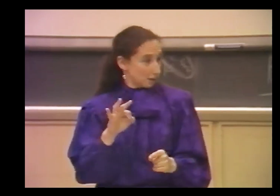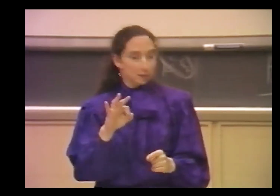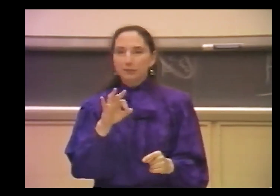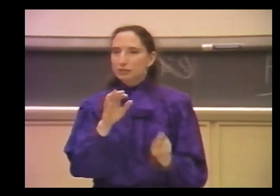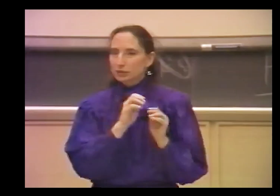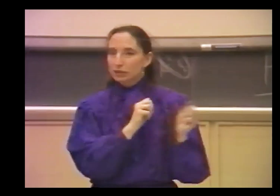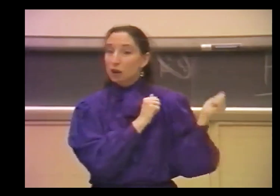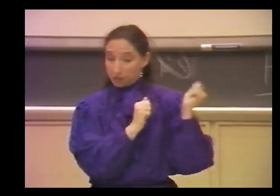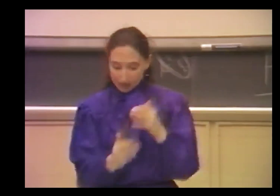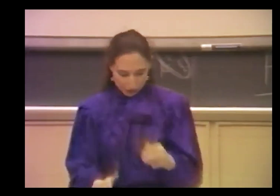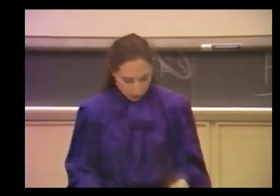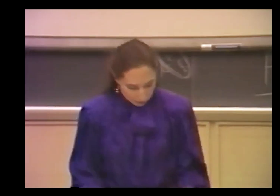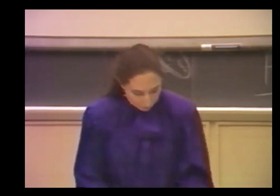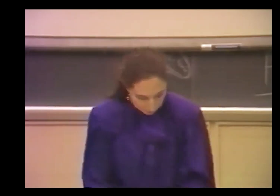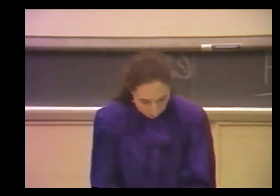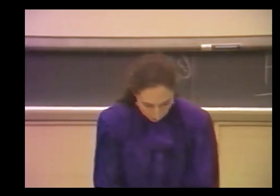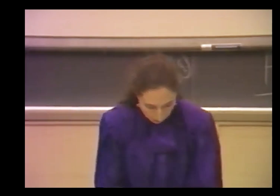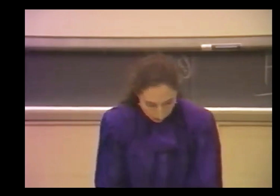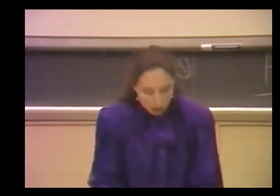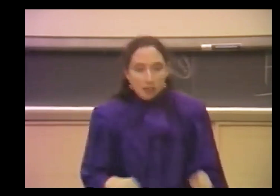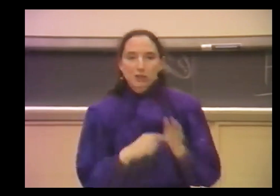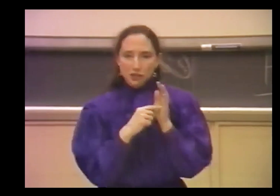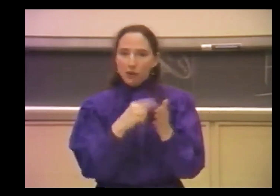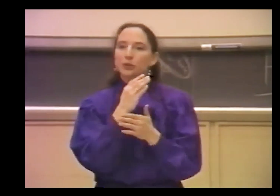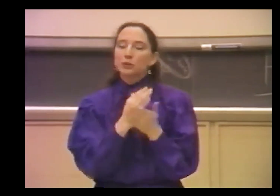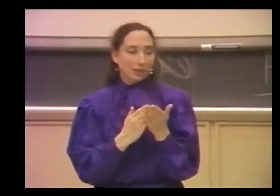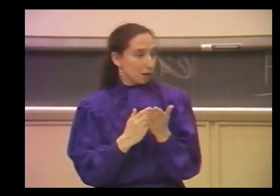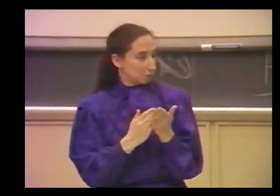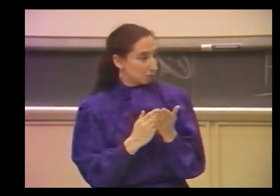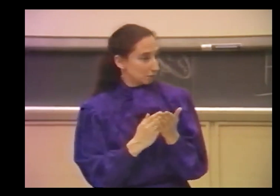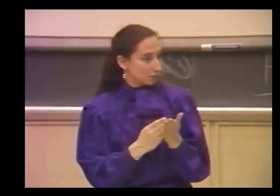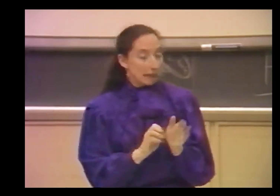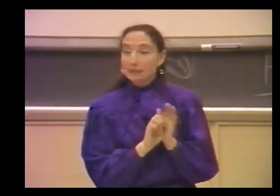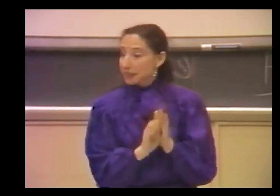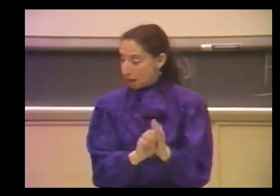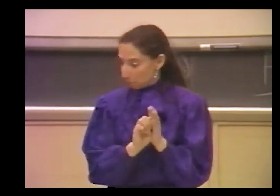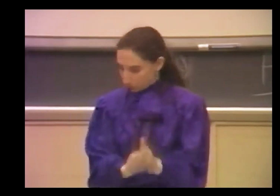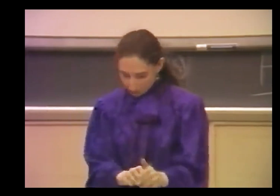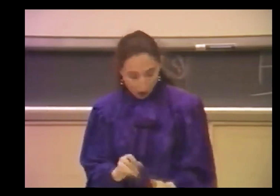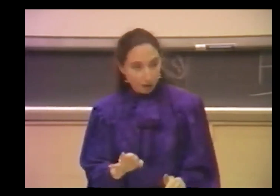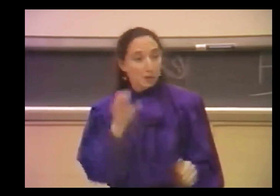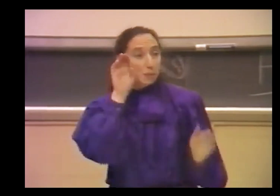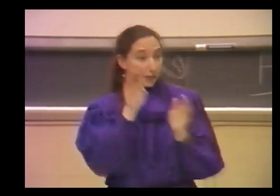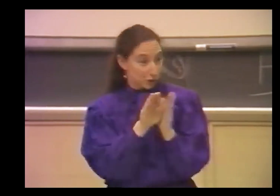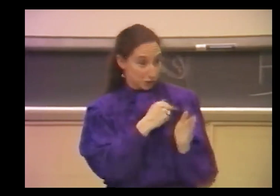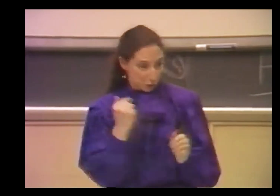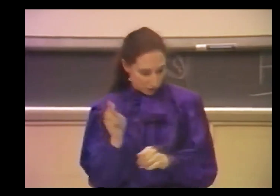of causation. Okay. Let me show you some examples of the pictures we